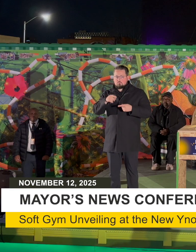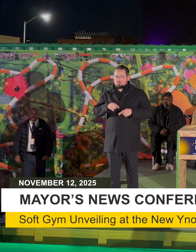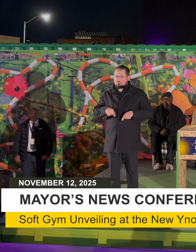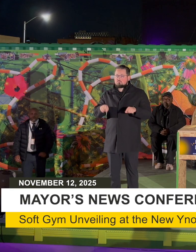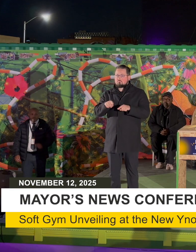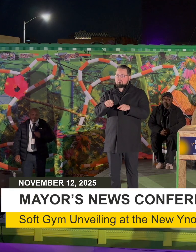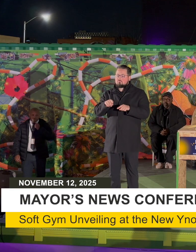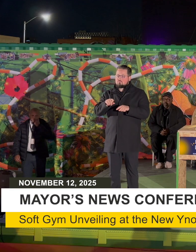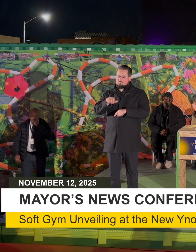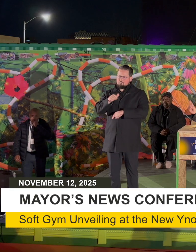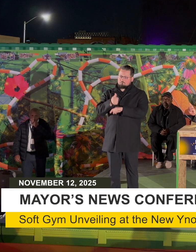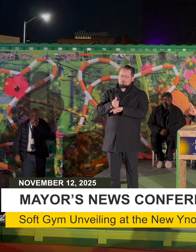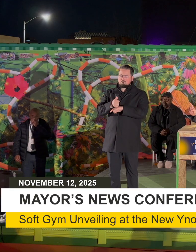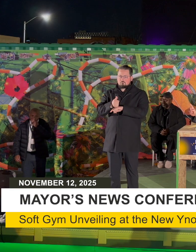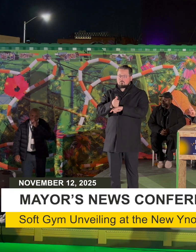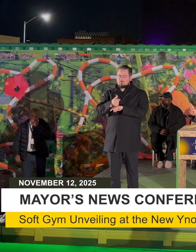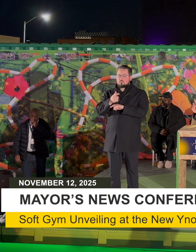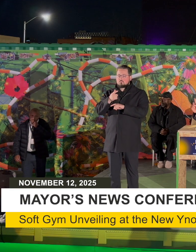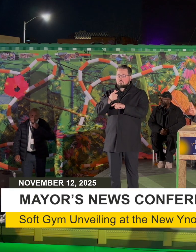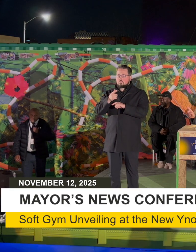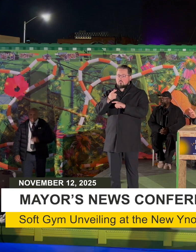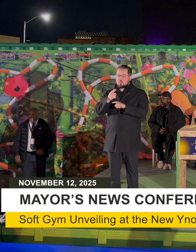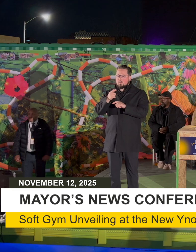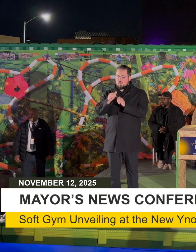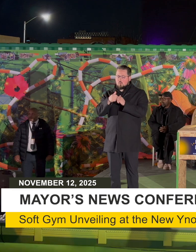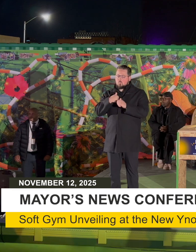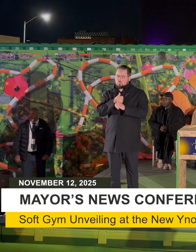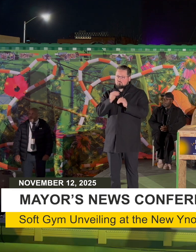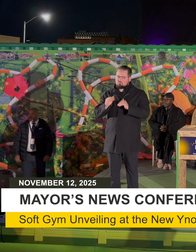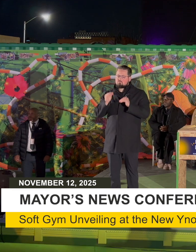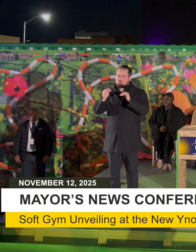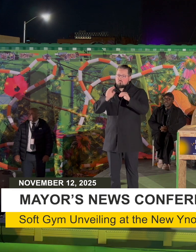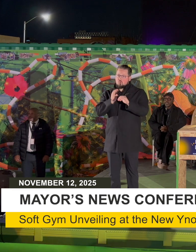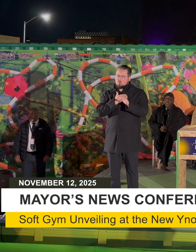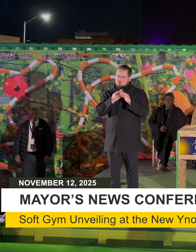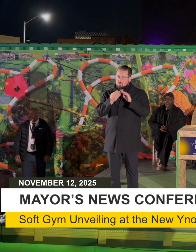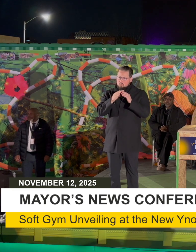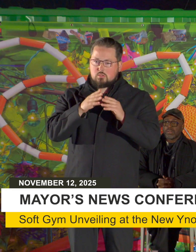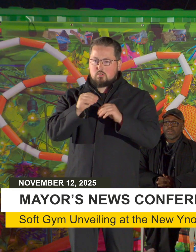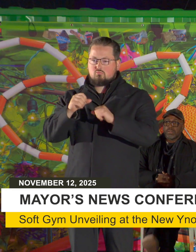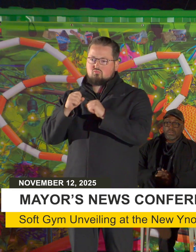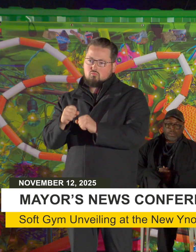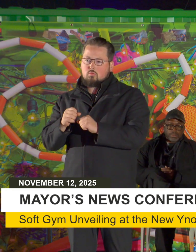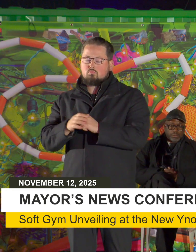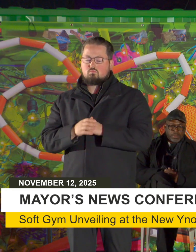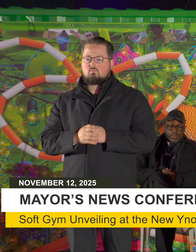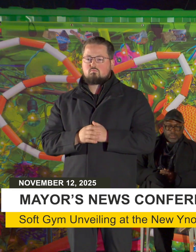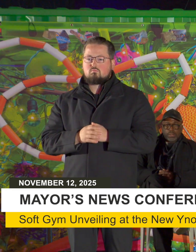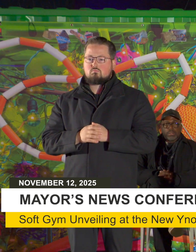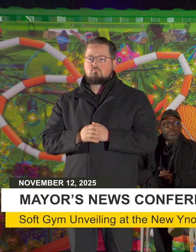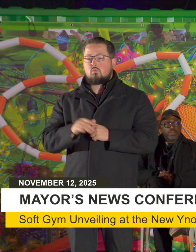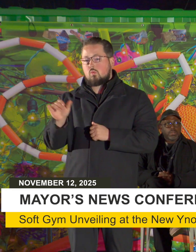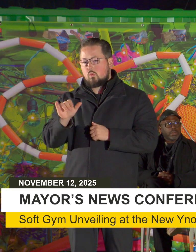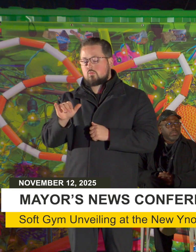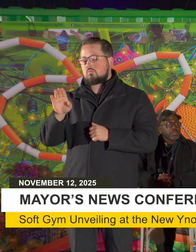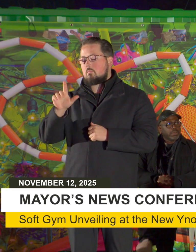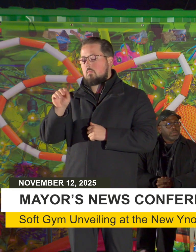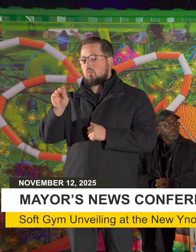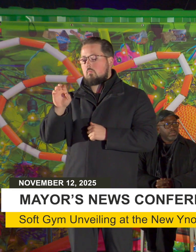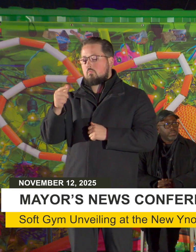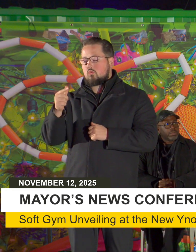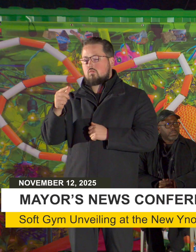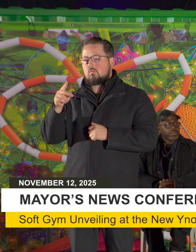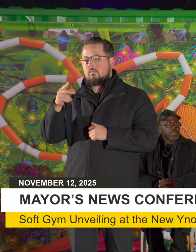the hallmarks of community advancement and strength. In addition, Bloomberg